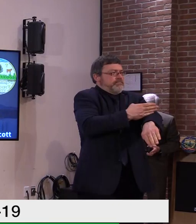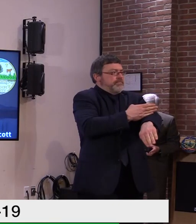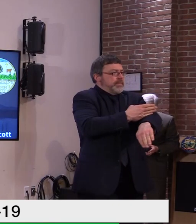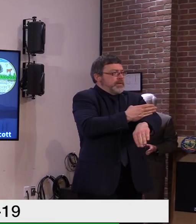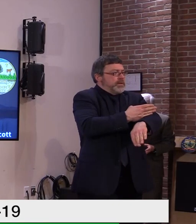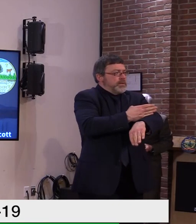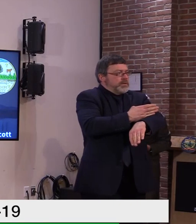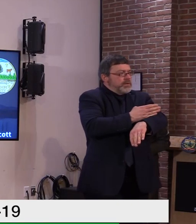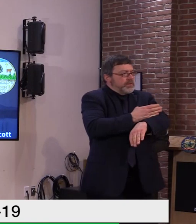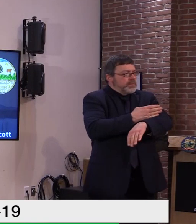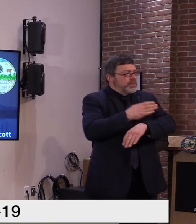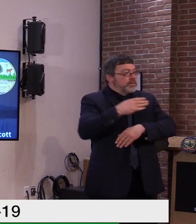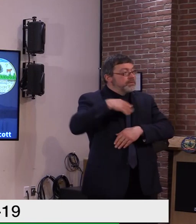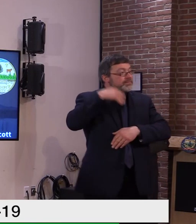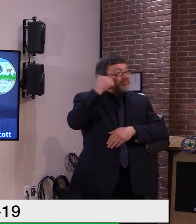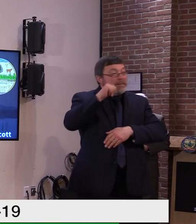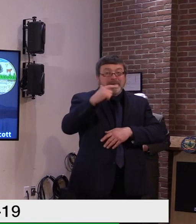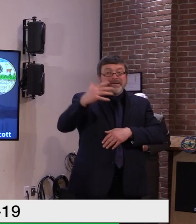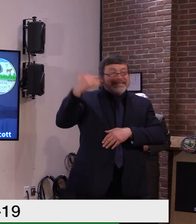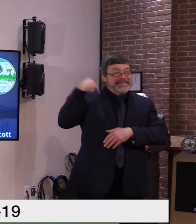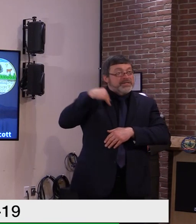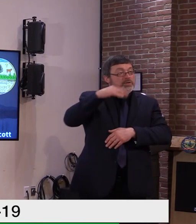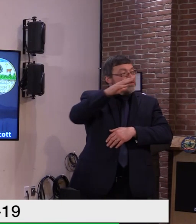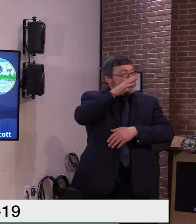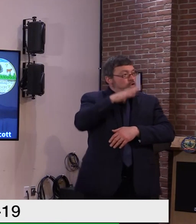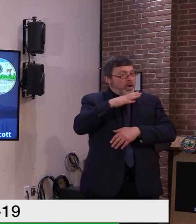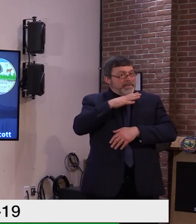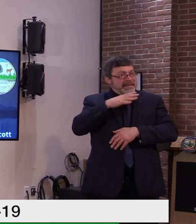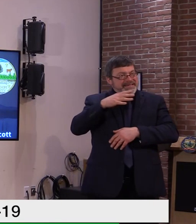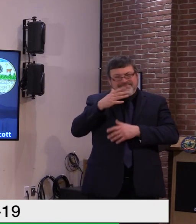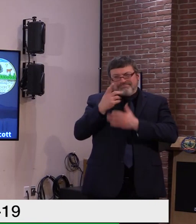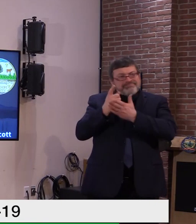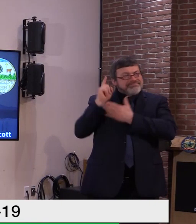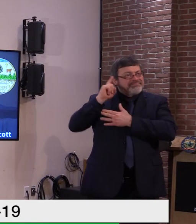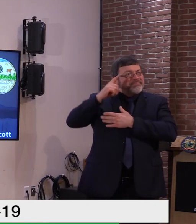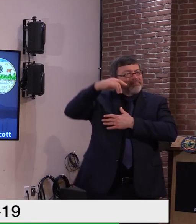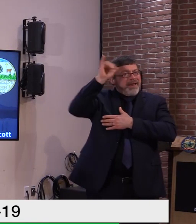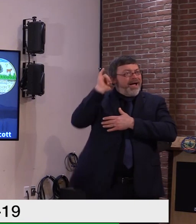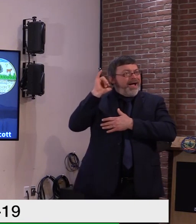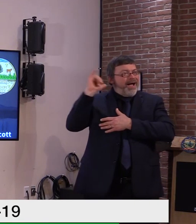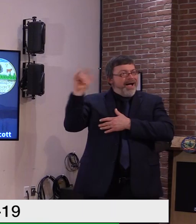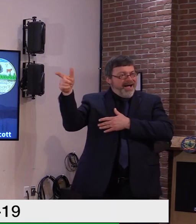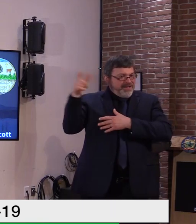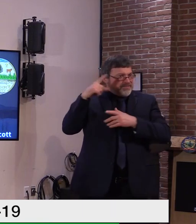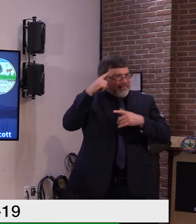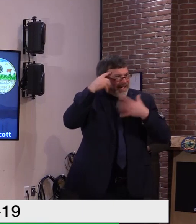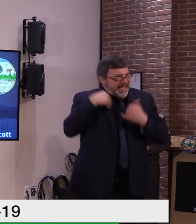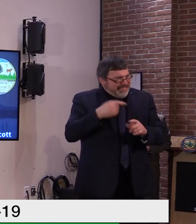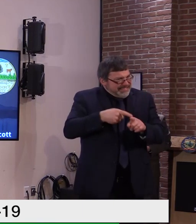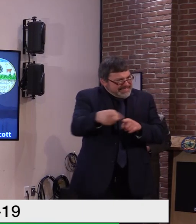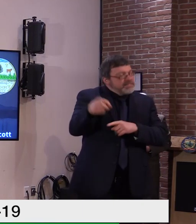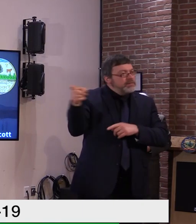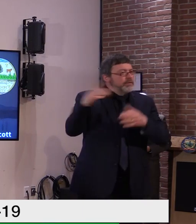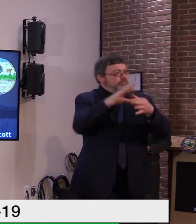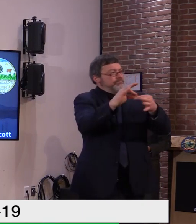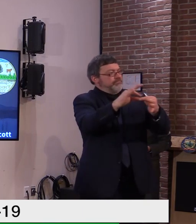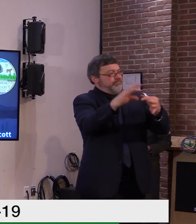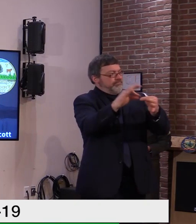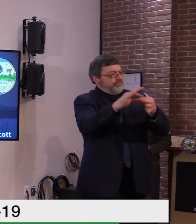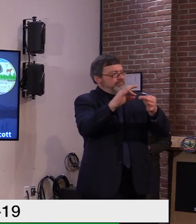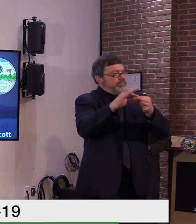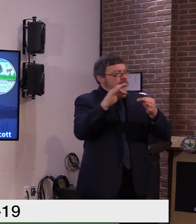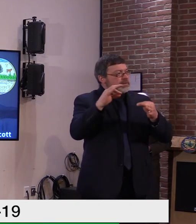help guide us into 2021. Stay socially connected. Create daily routines